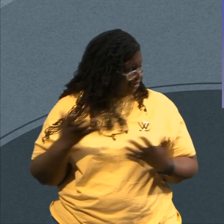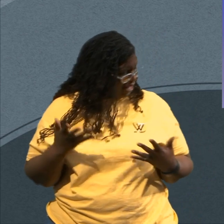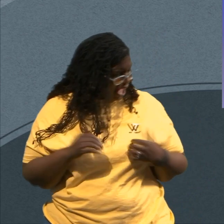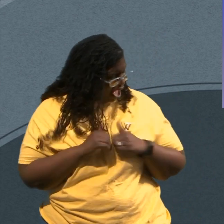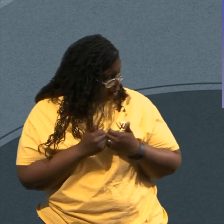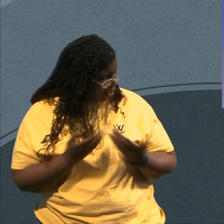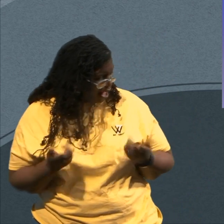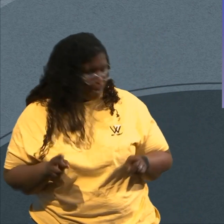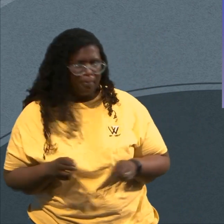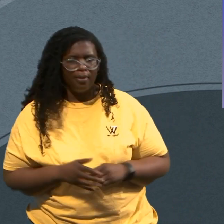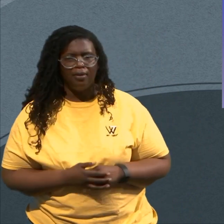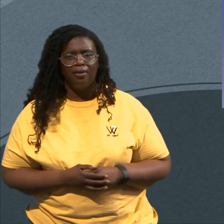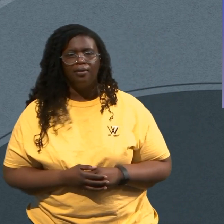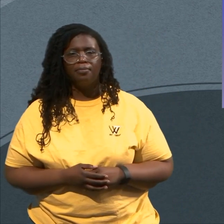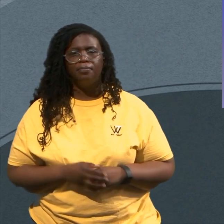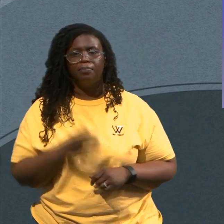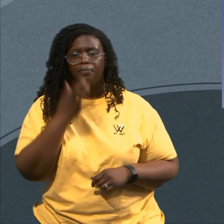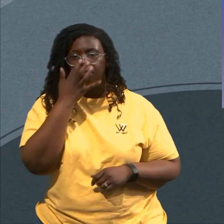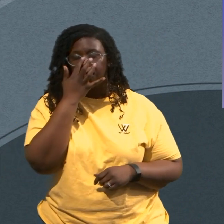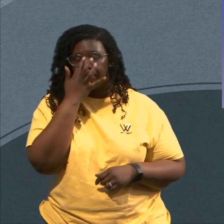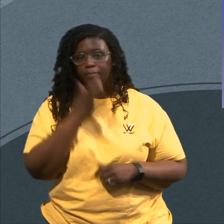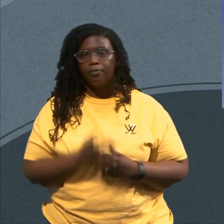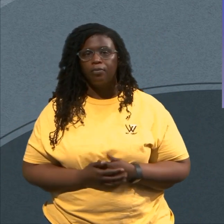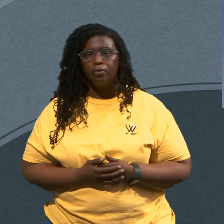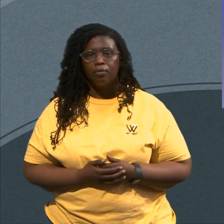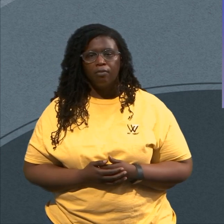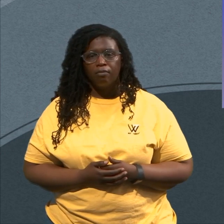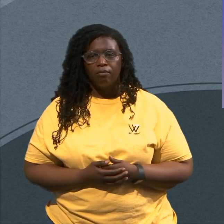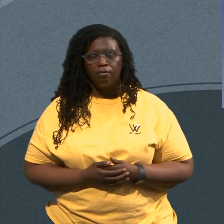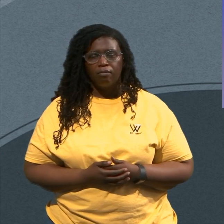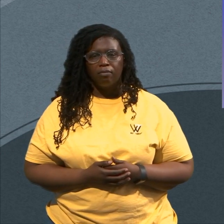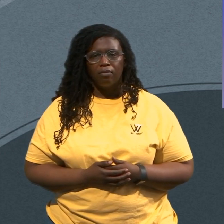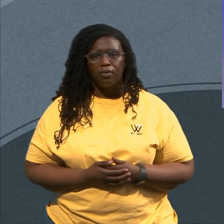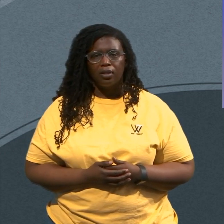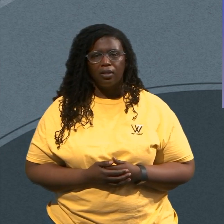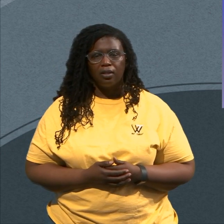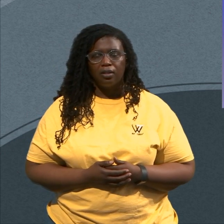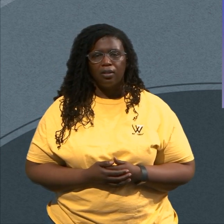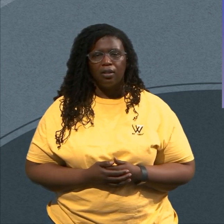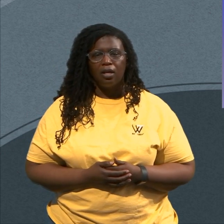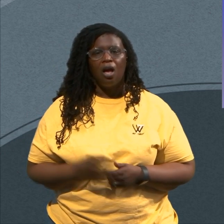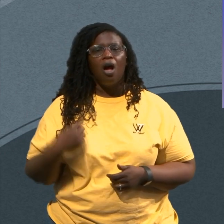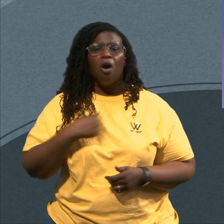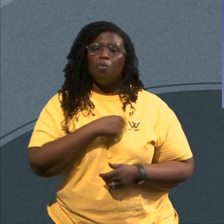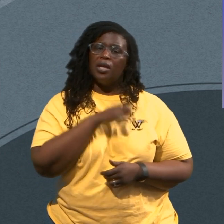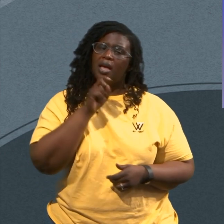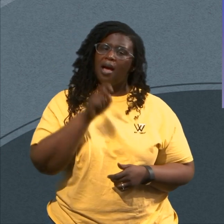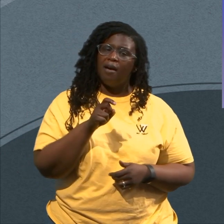Heart To Know God Personally But Watch This It Is A Matter Of My Hunger